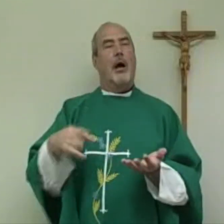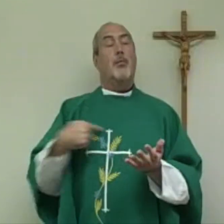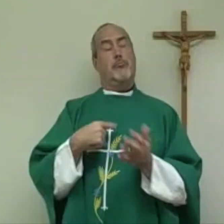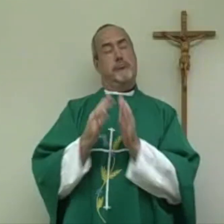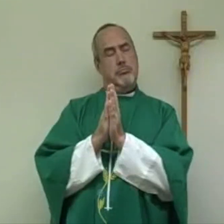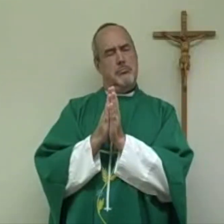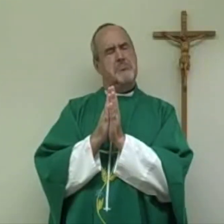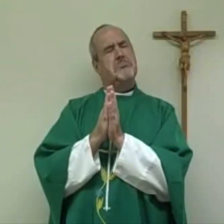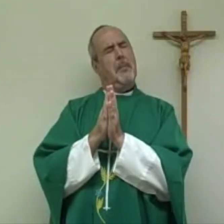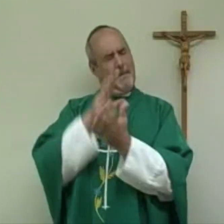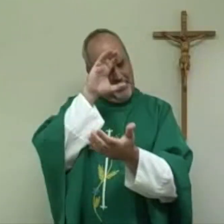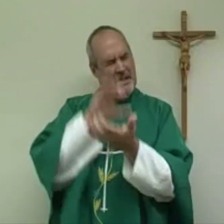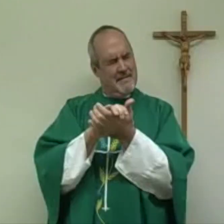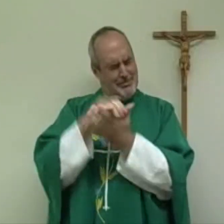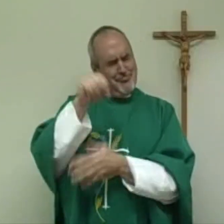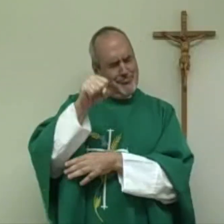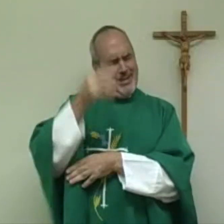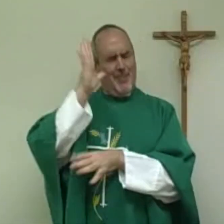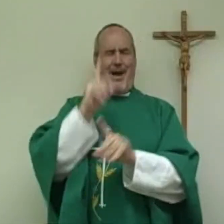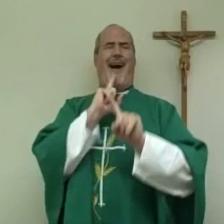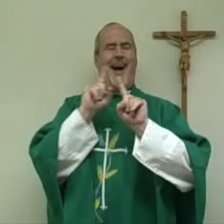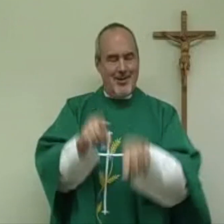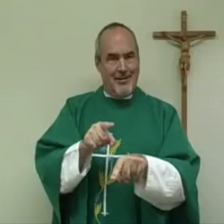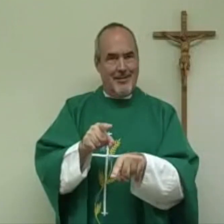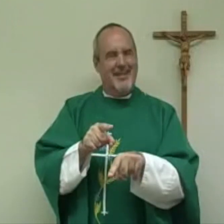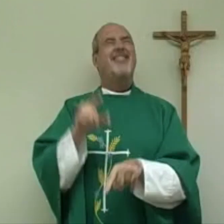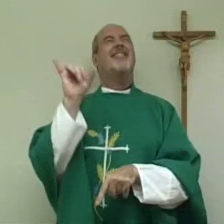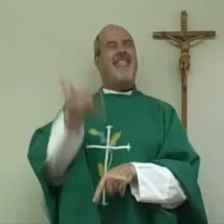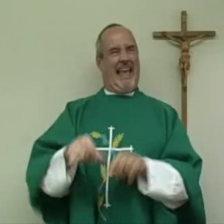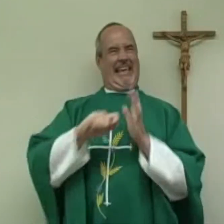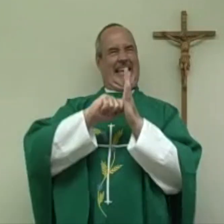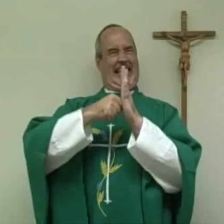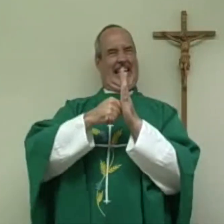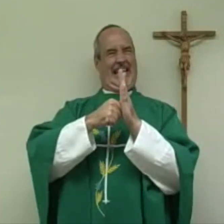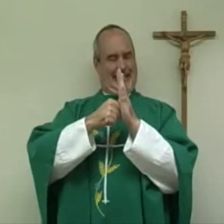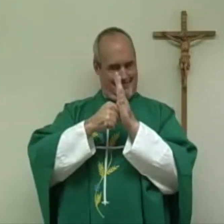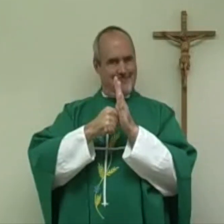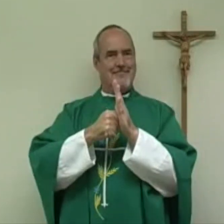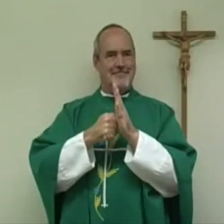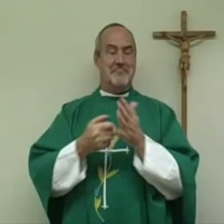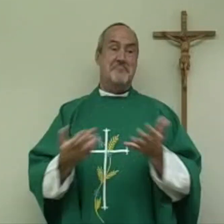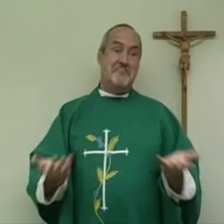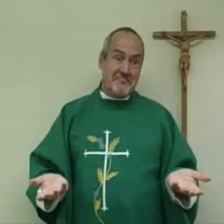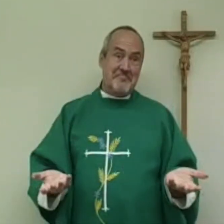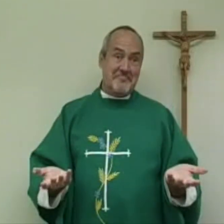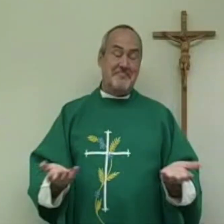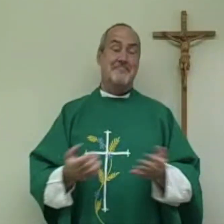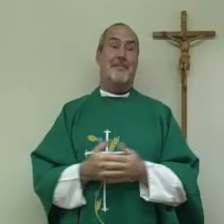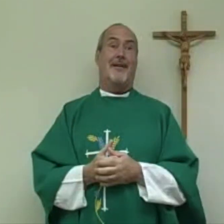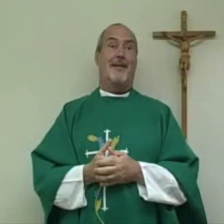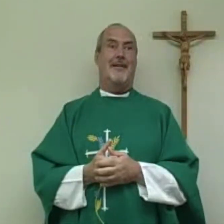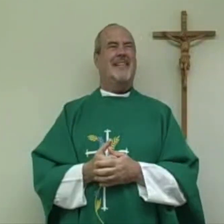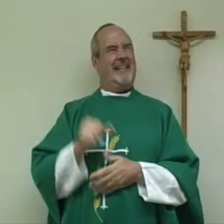that means that when we pray, we have to believe and know that God is going to answer our prayers. That's the